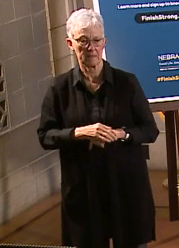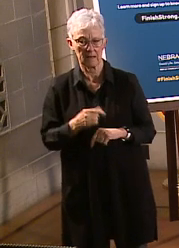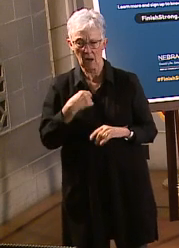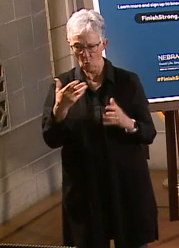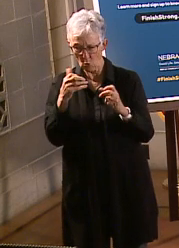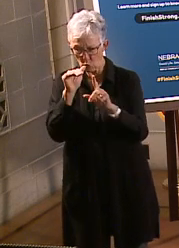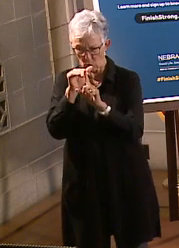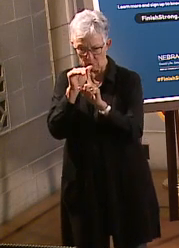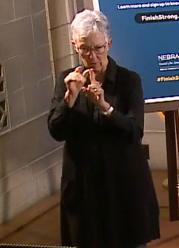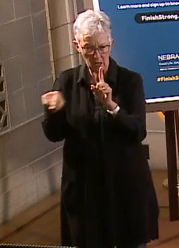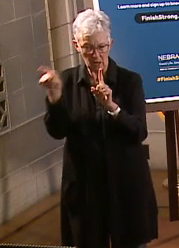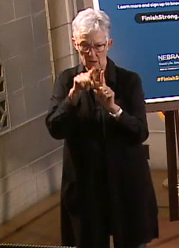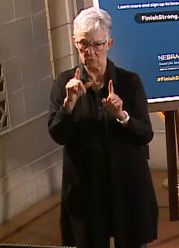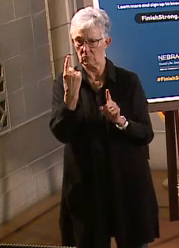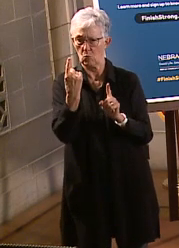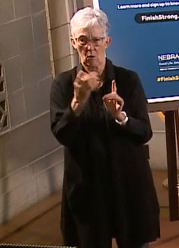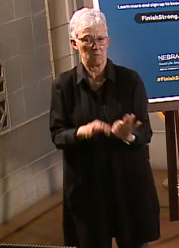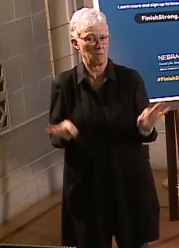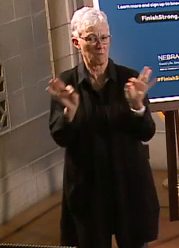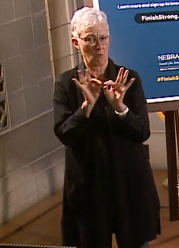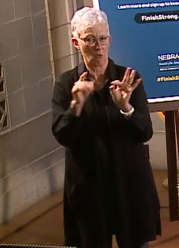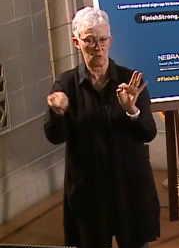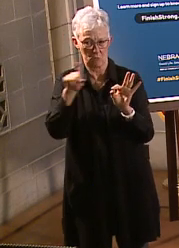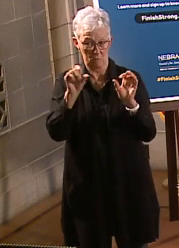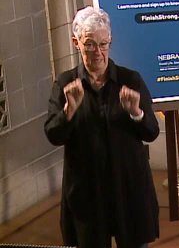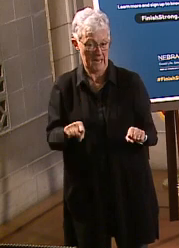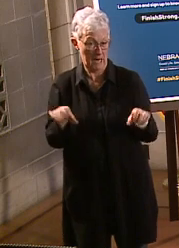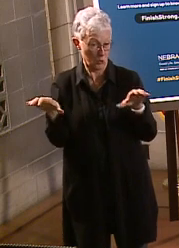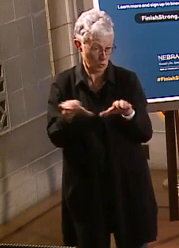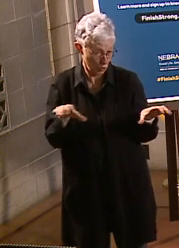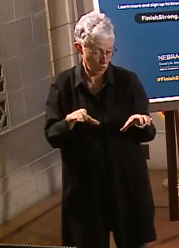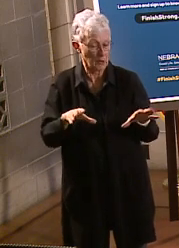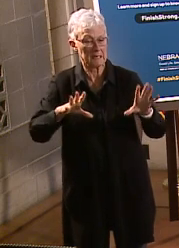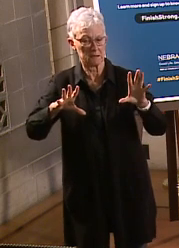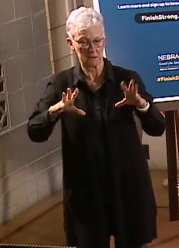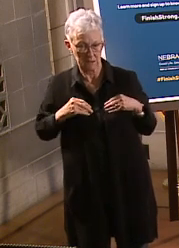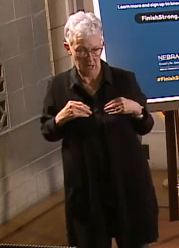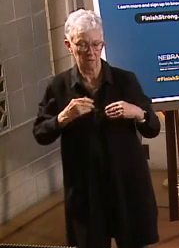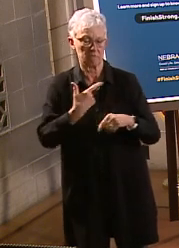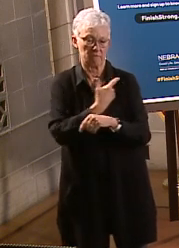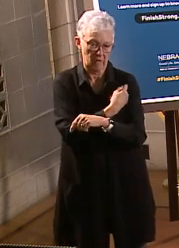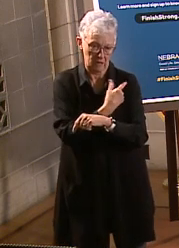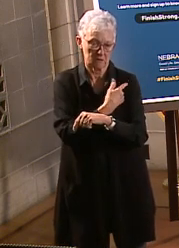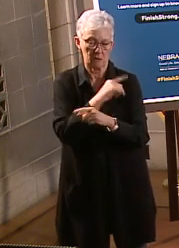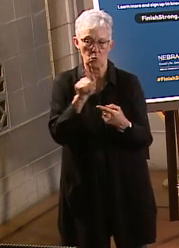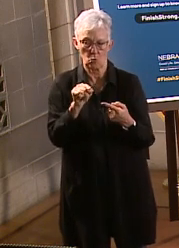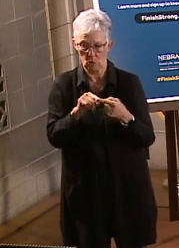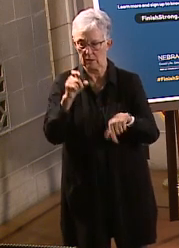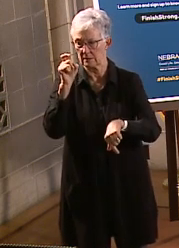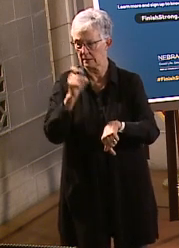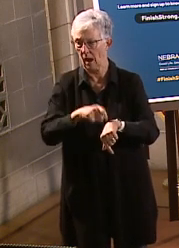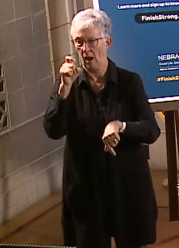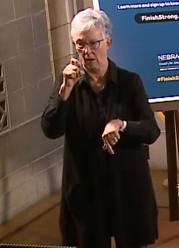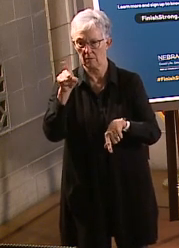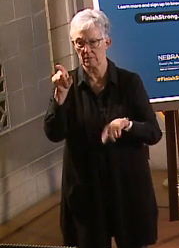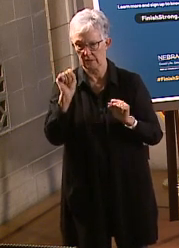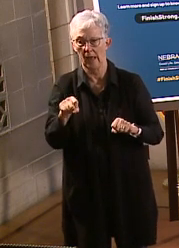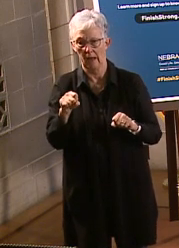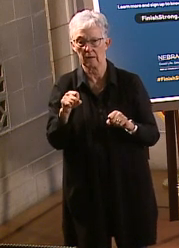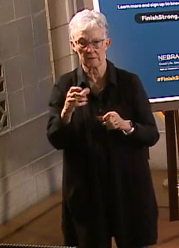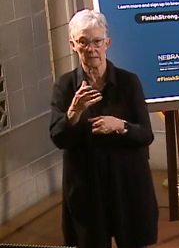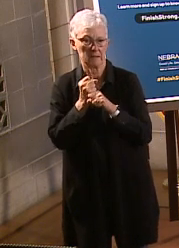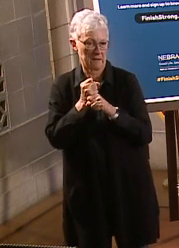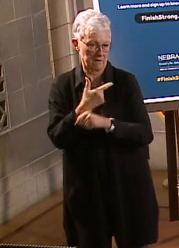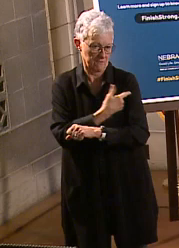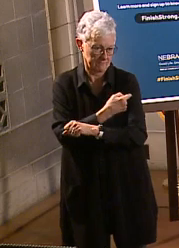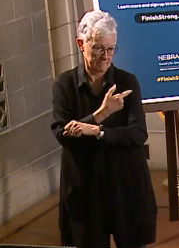they can contribute is to get the vaccine when it's available to you in an effort to end COVID-19.